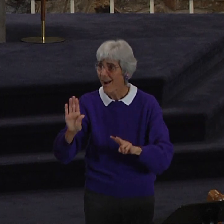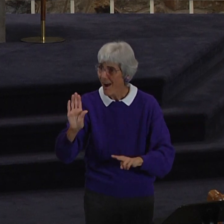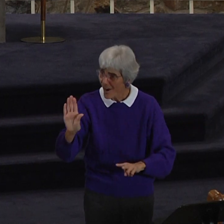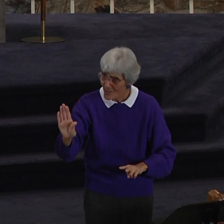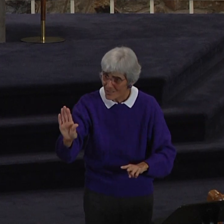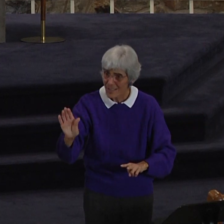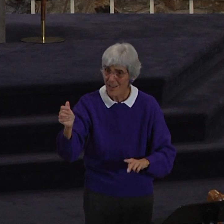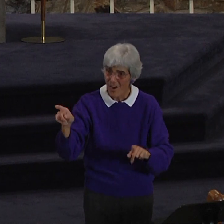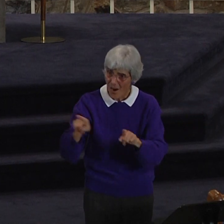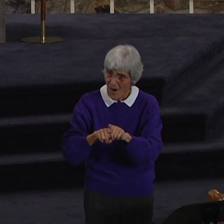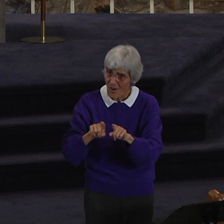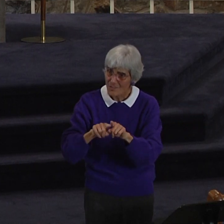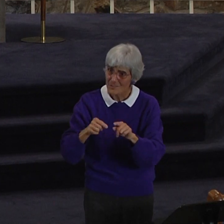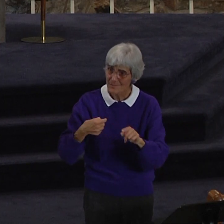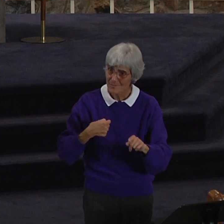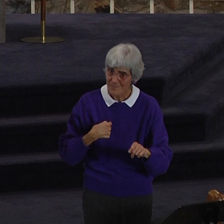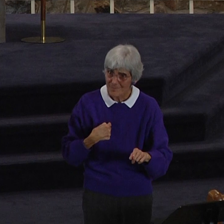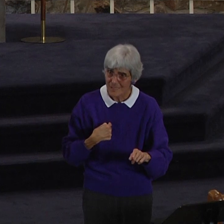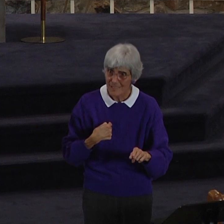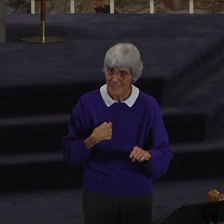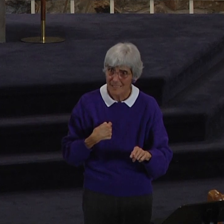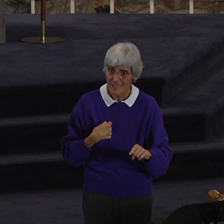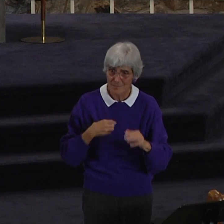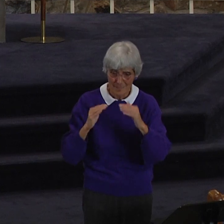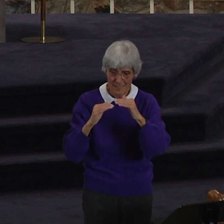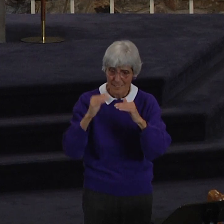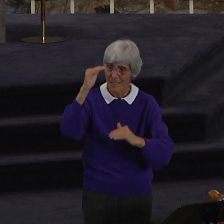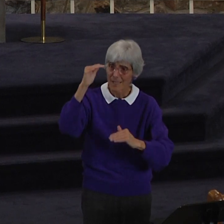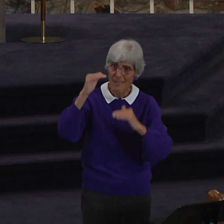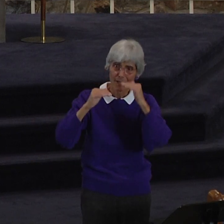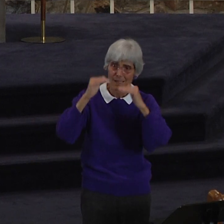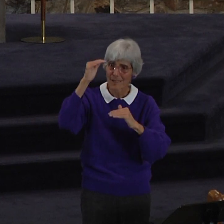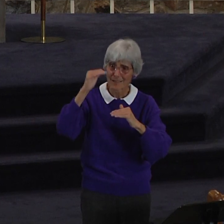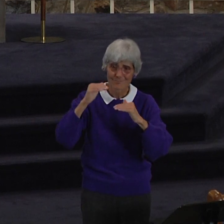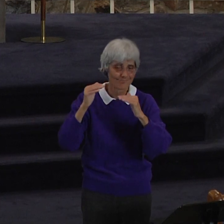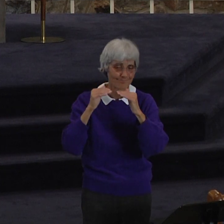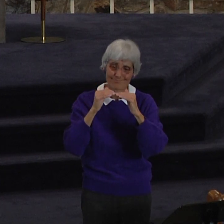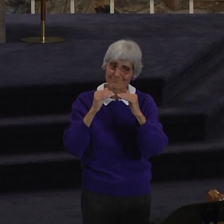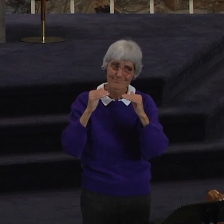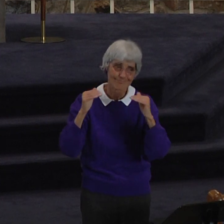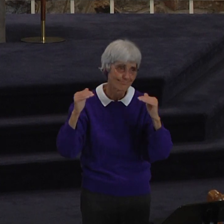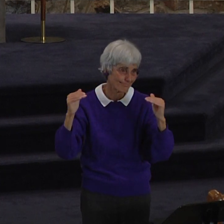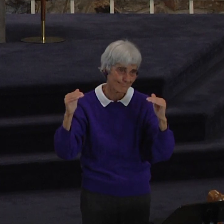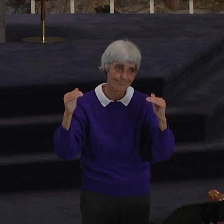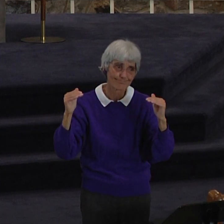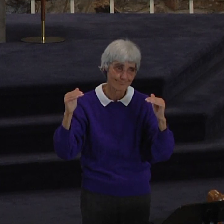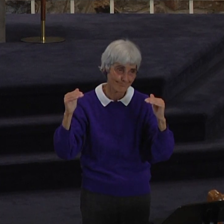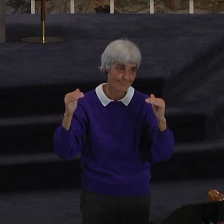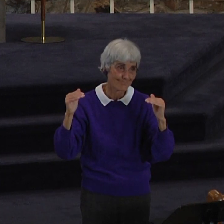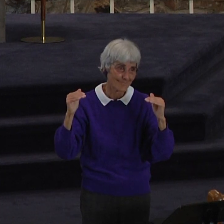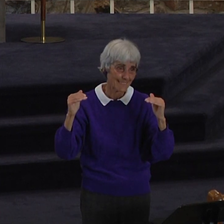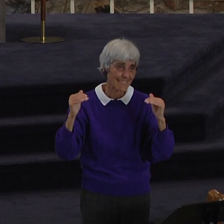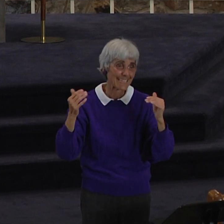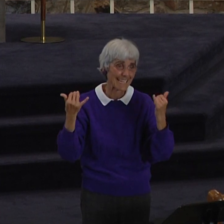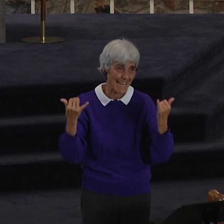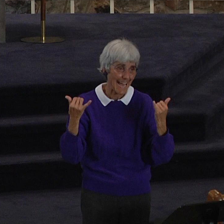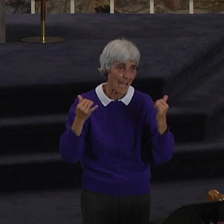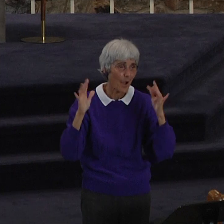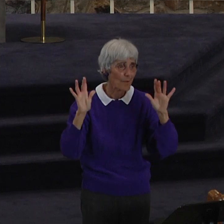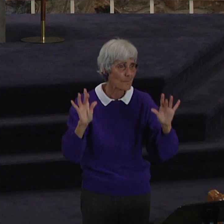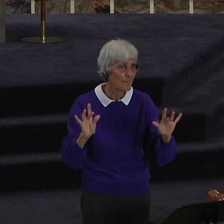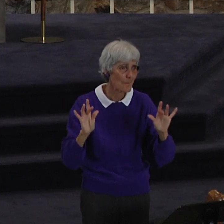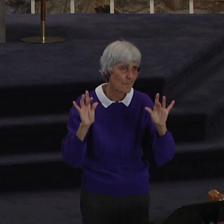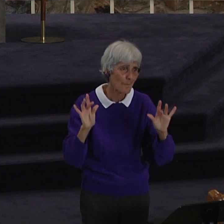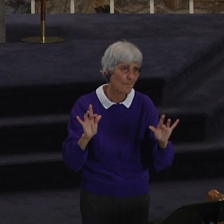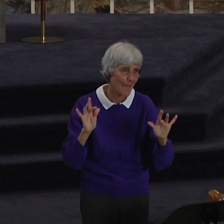self-centeredness as less than my self-centeredness And I can have renewed compassion and